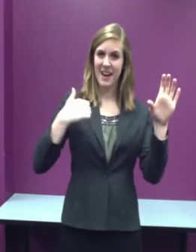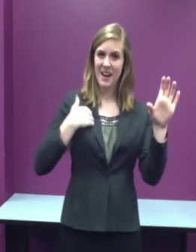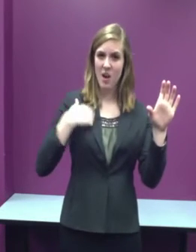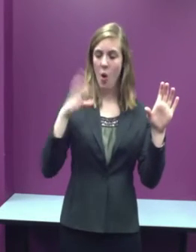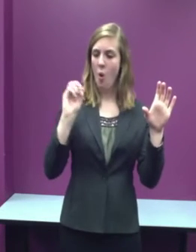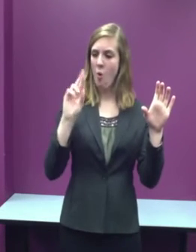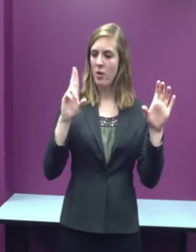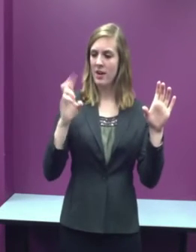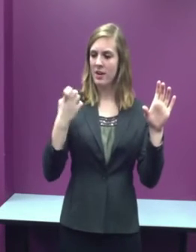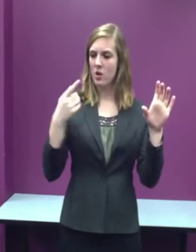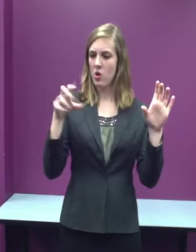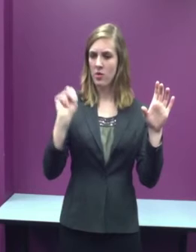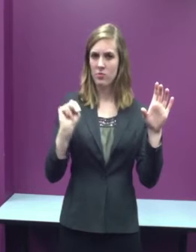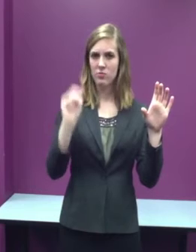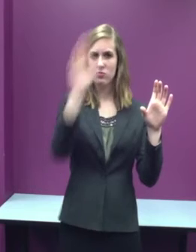Spain the West and parts of the South,